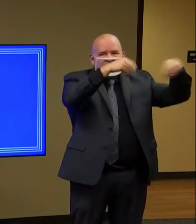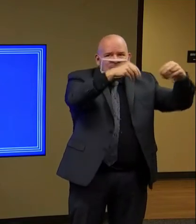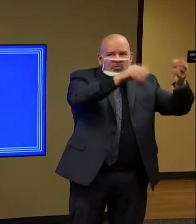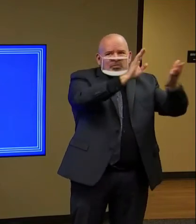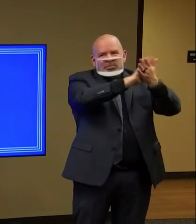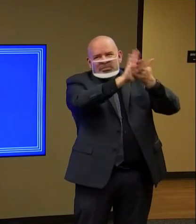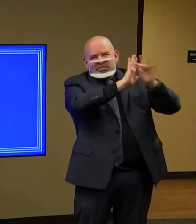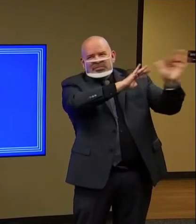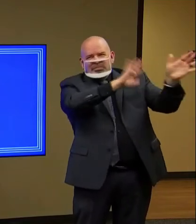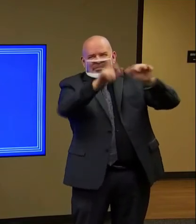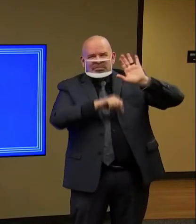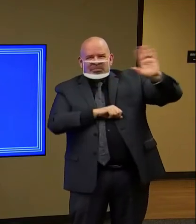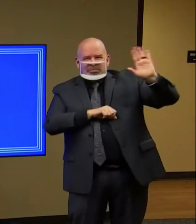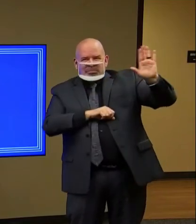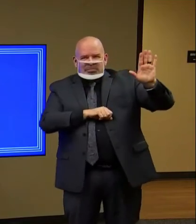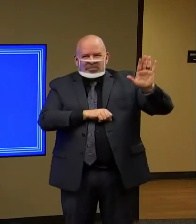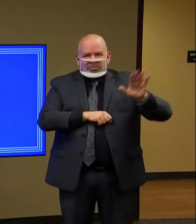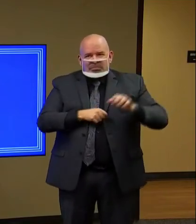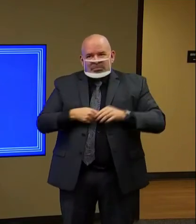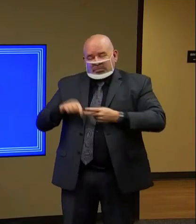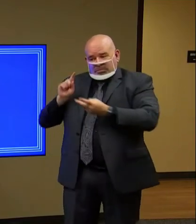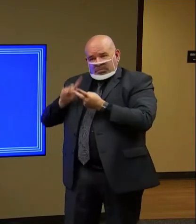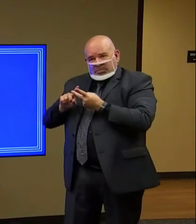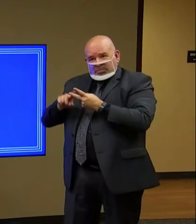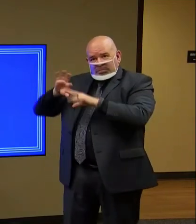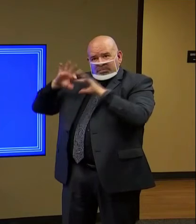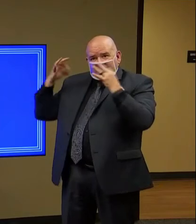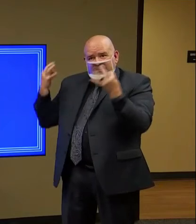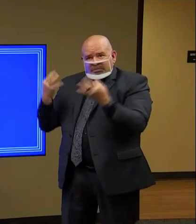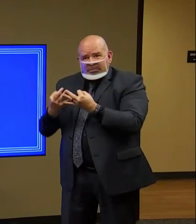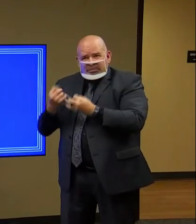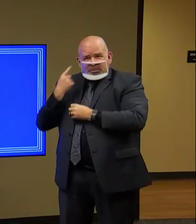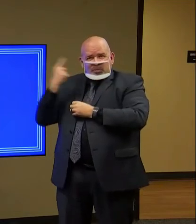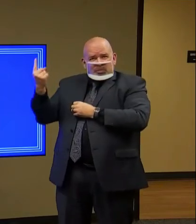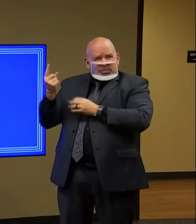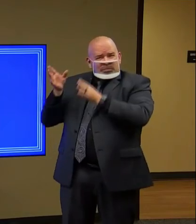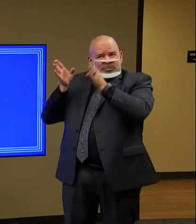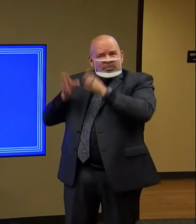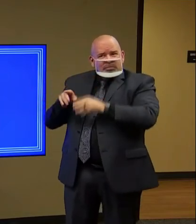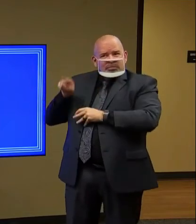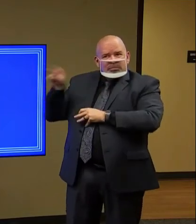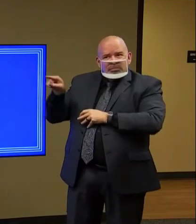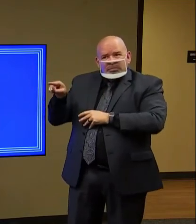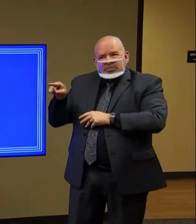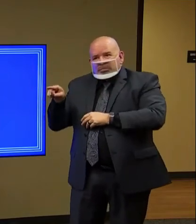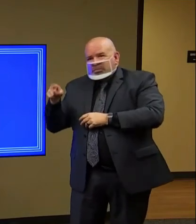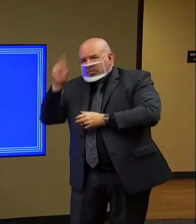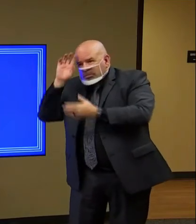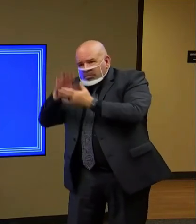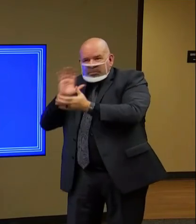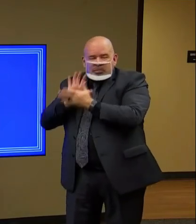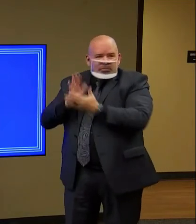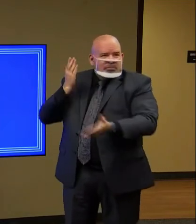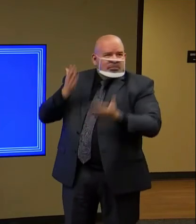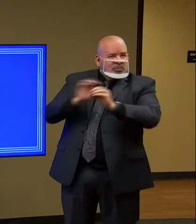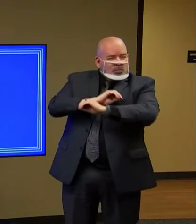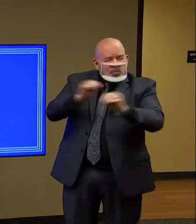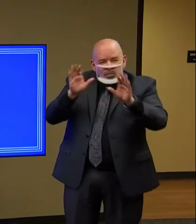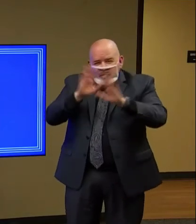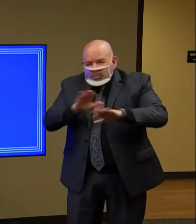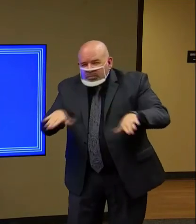And another family where it is a single person, or maybe a married couple that don't have kids and are able to work from